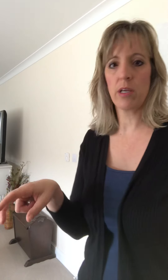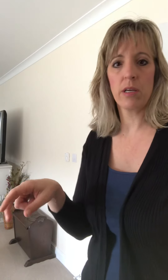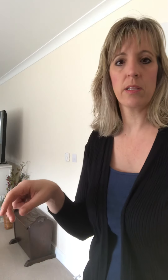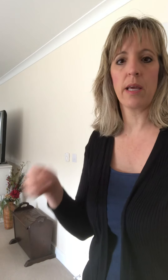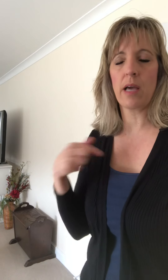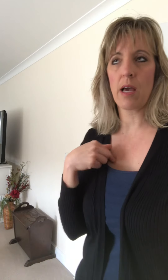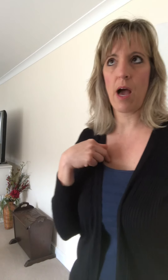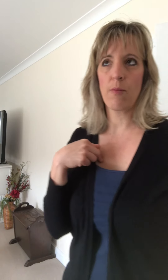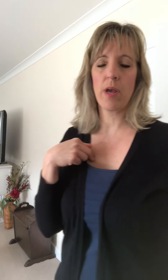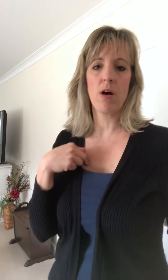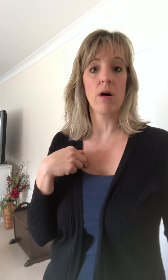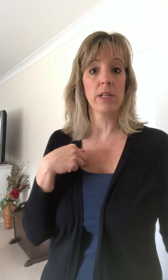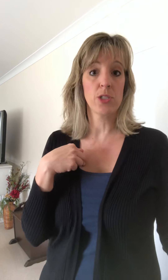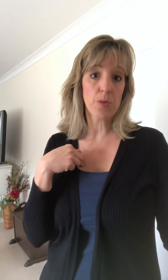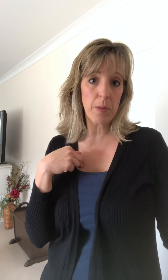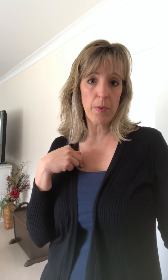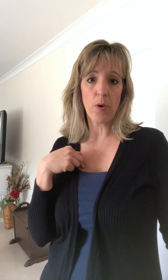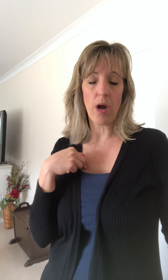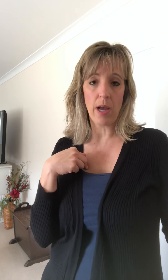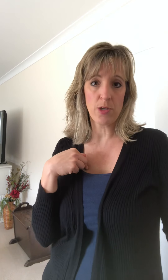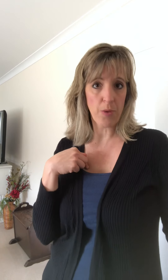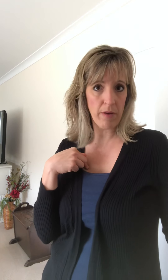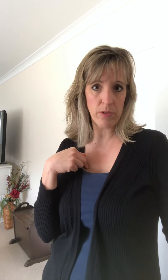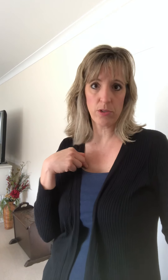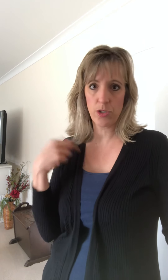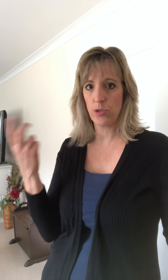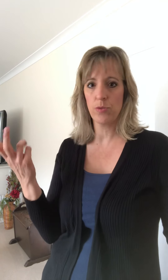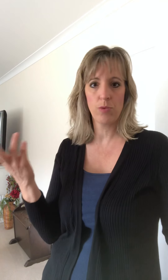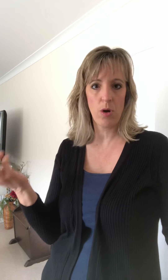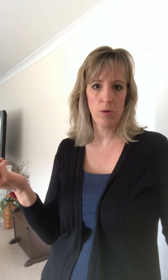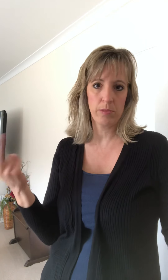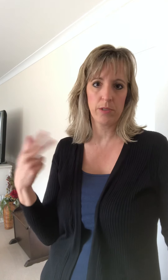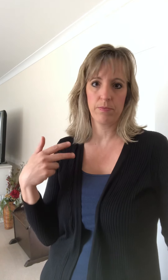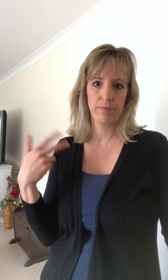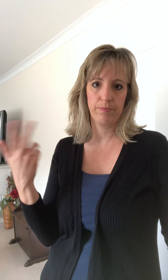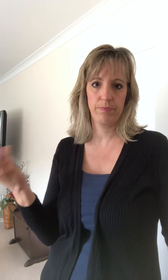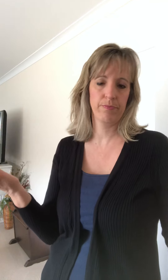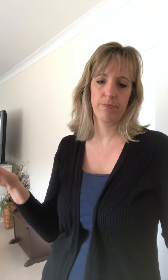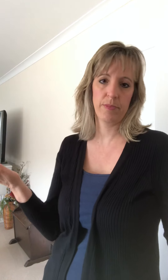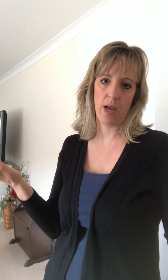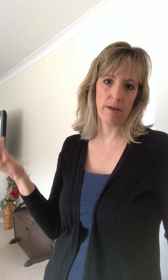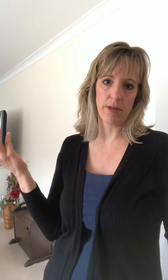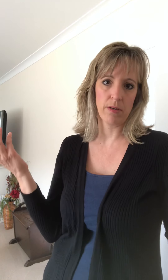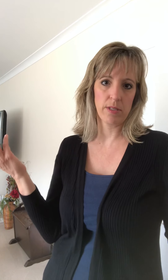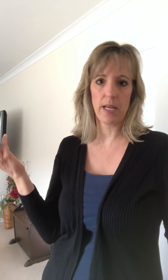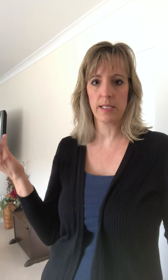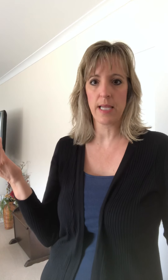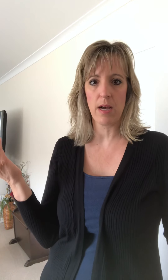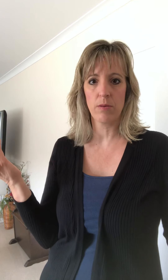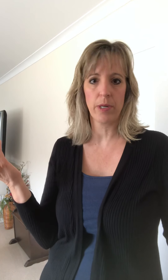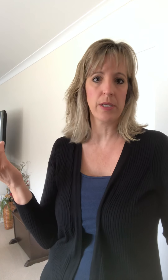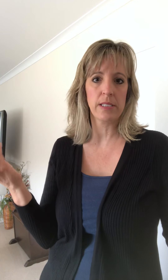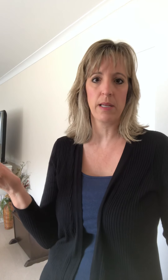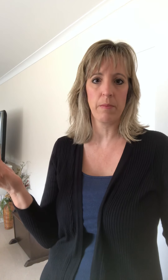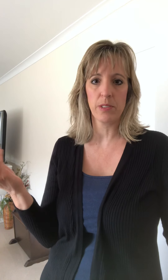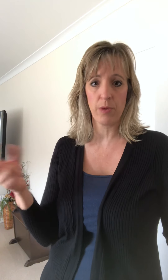talking like I went on a trip or I traveled to Rome or I don't know, the next town, Barry, St. Edmunds,